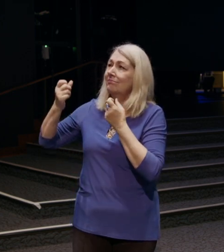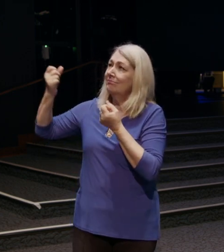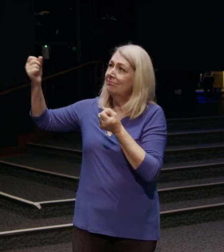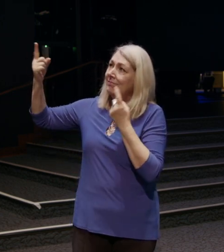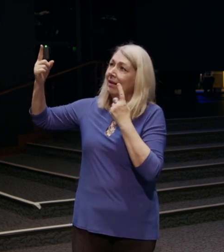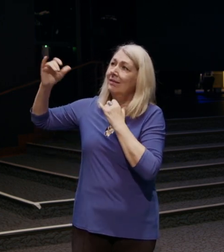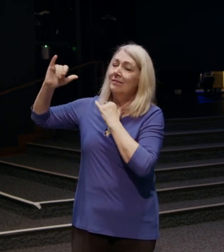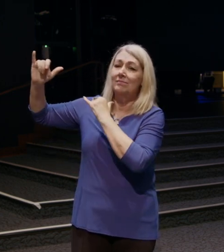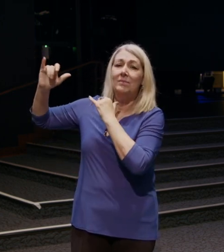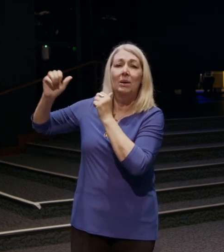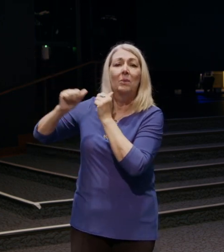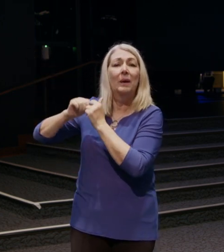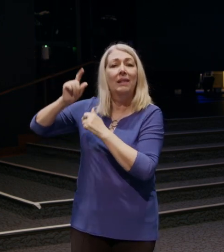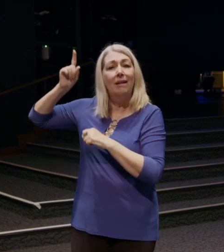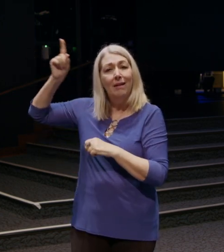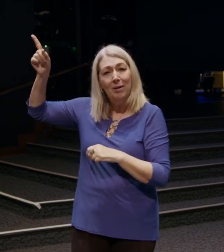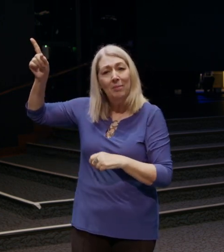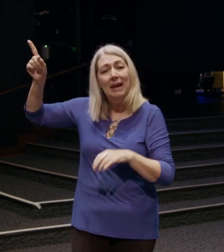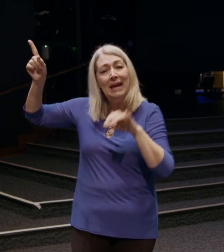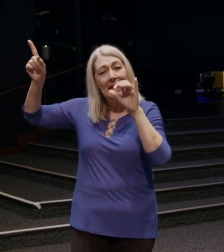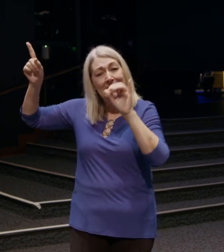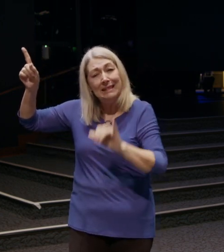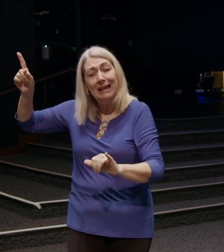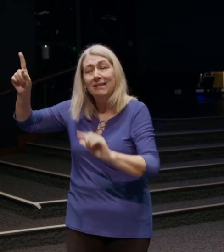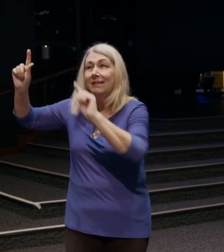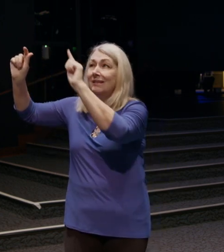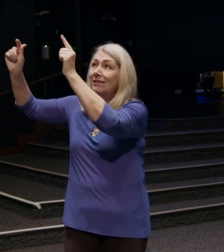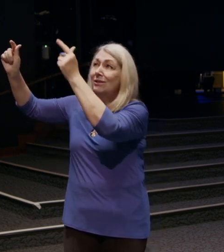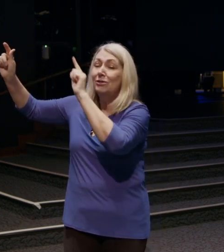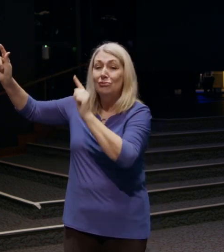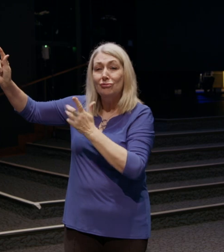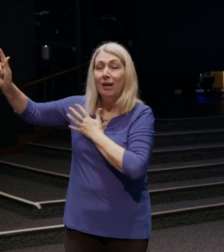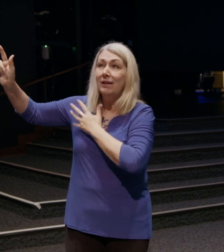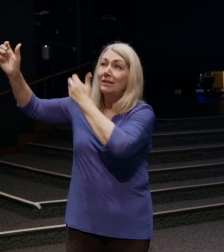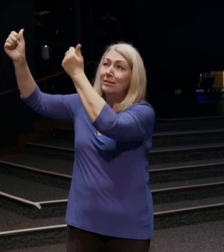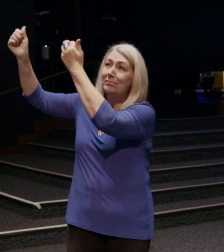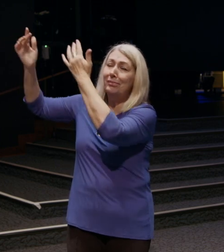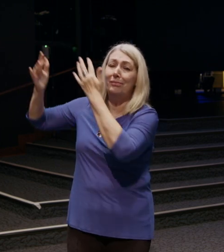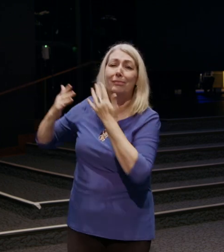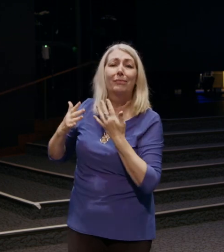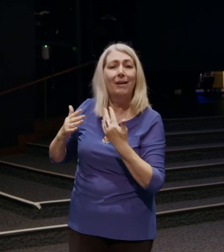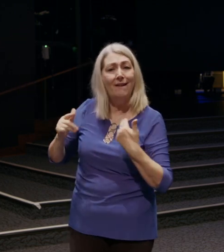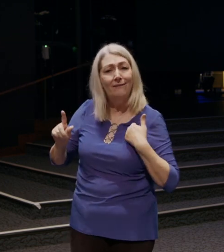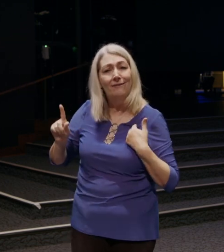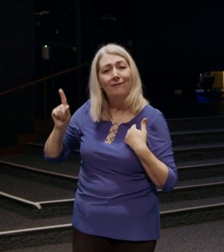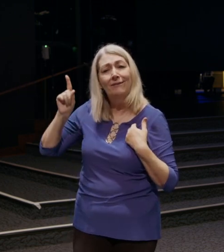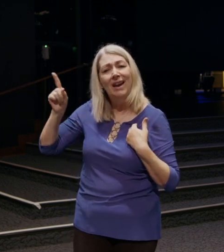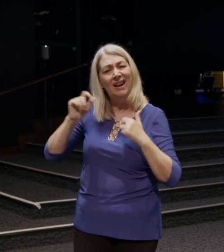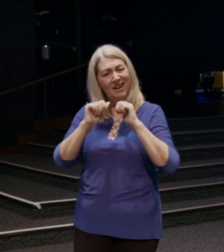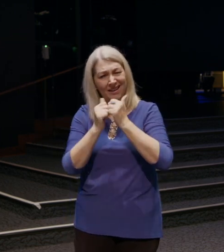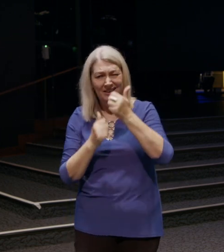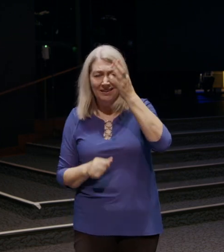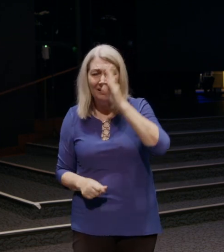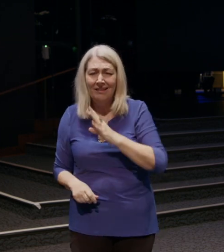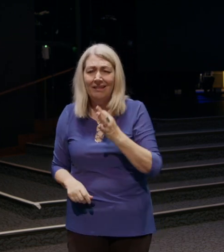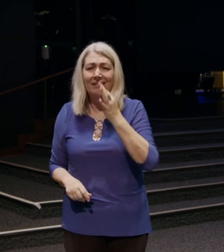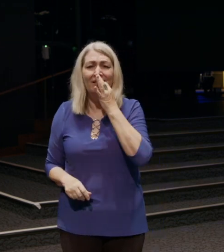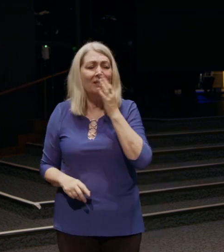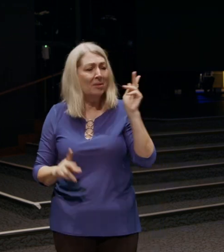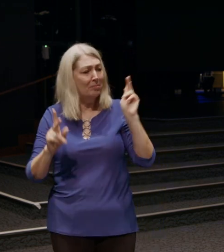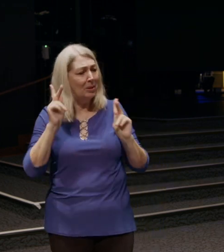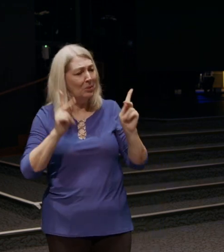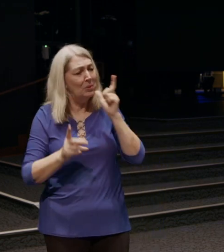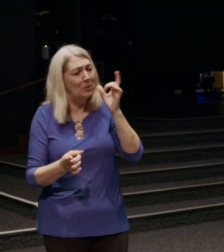downward. That's the direction of grace. Yet how does God do this? How does God make evil